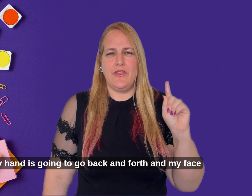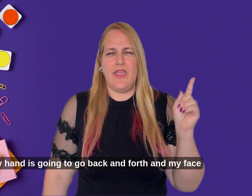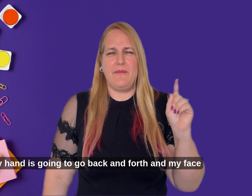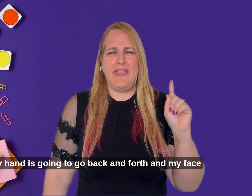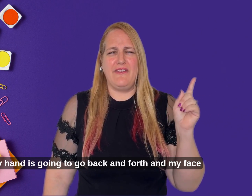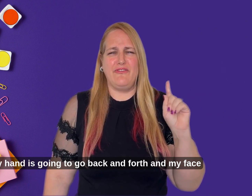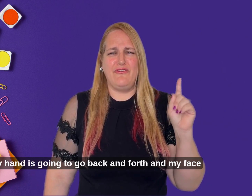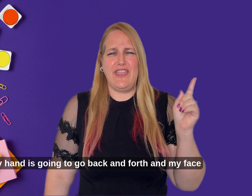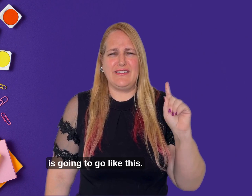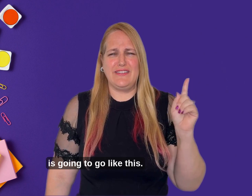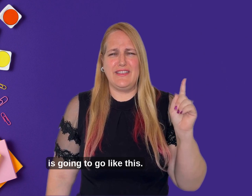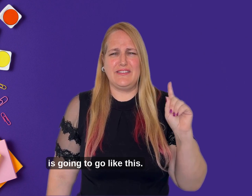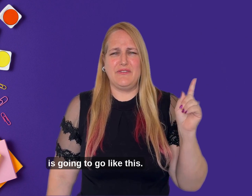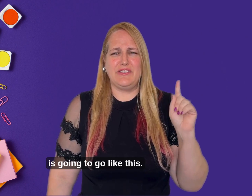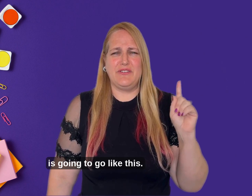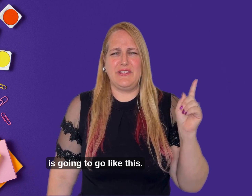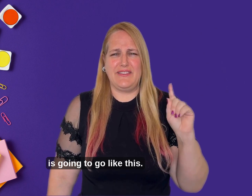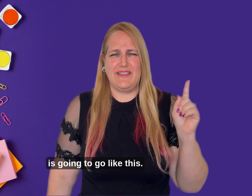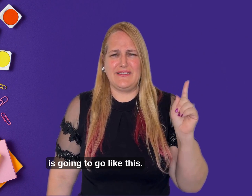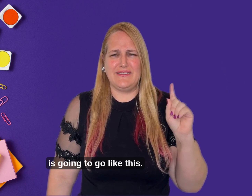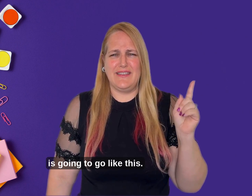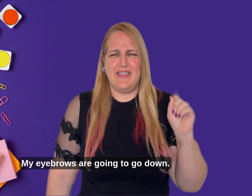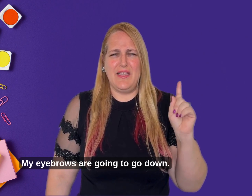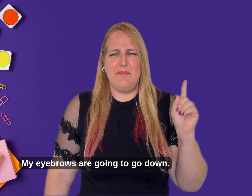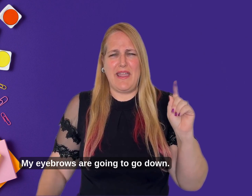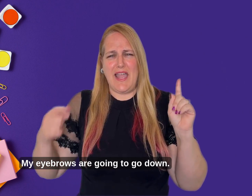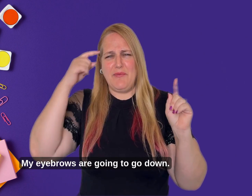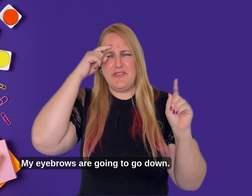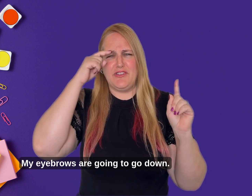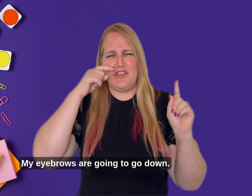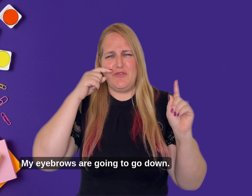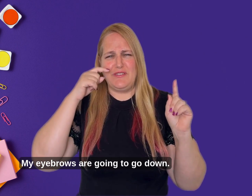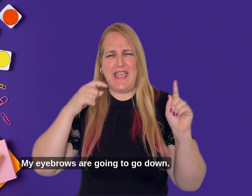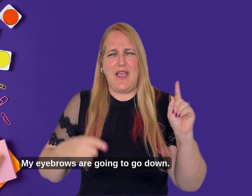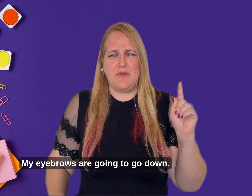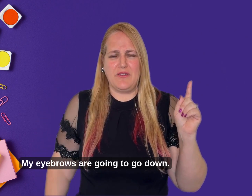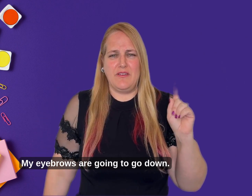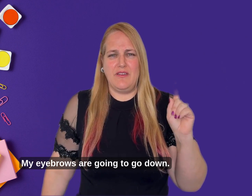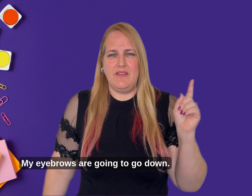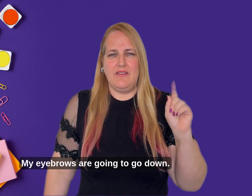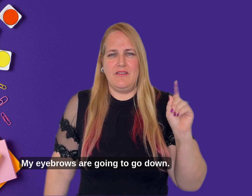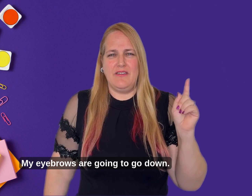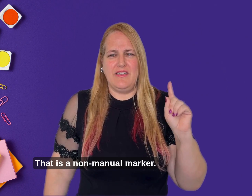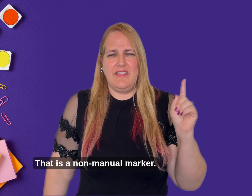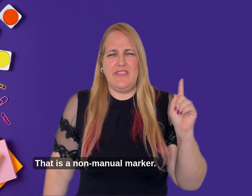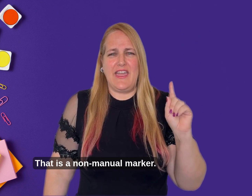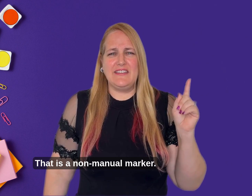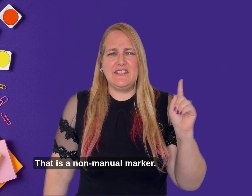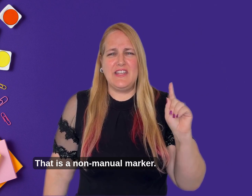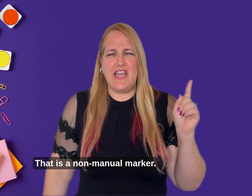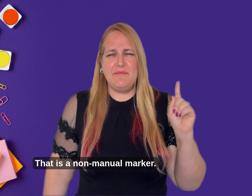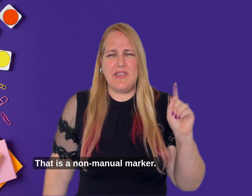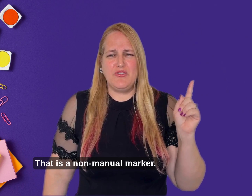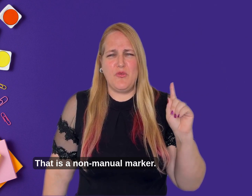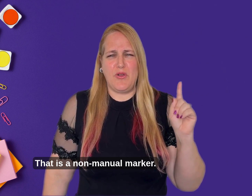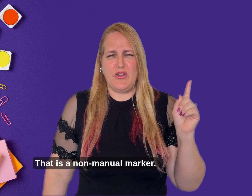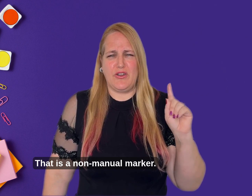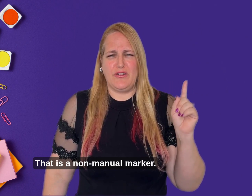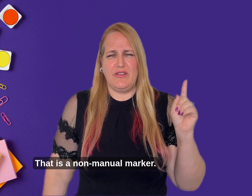and my face is going to go like this. My eyebrows are going to go down. That is a non-manual marker.